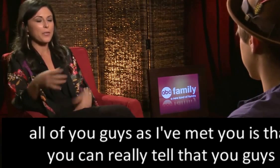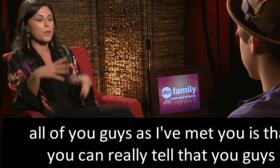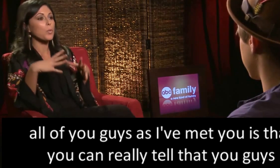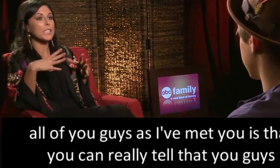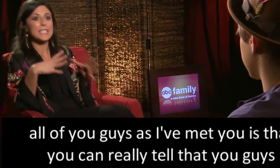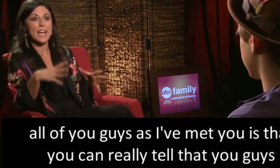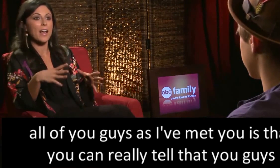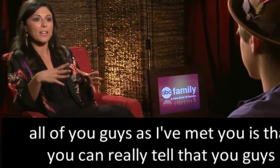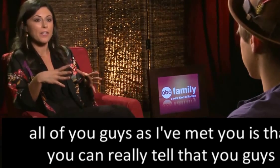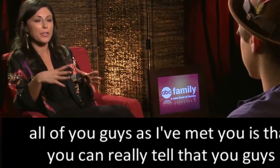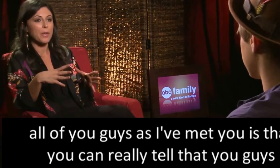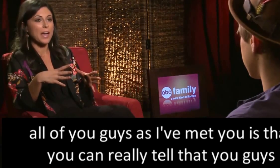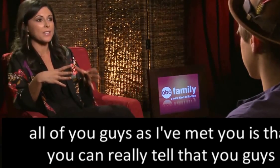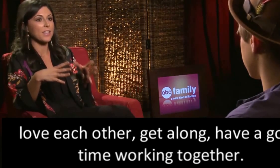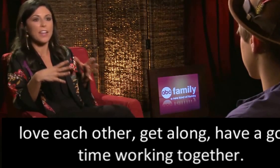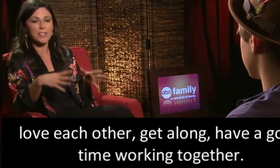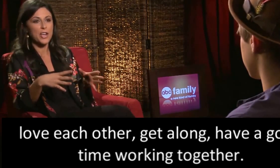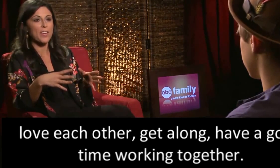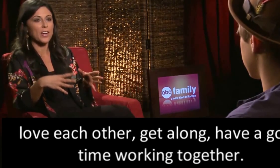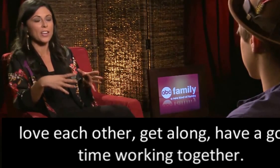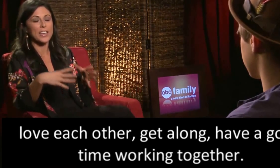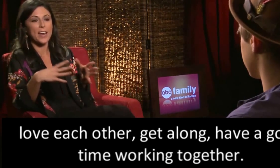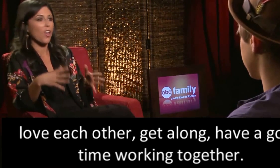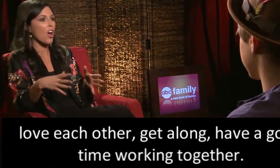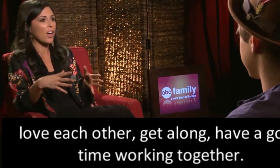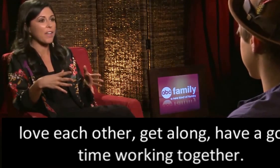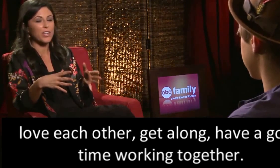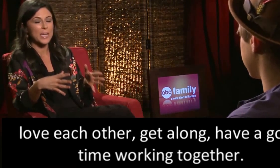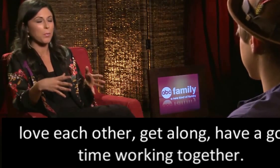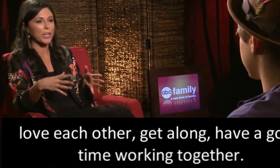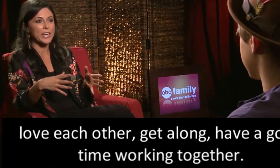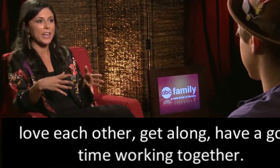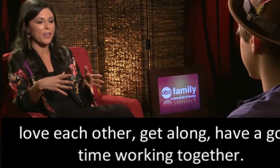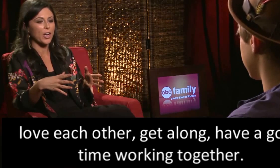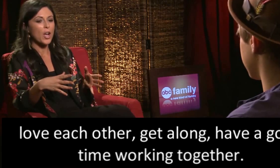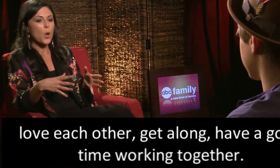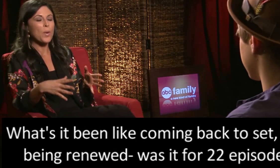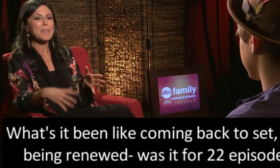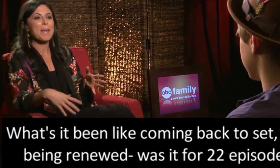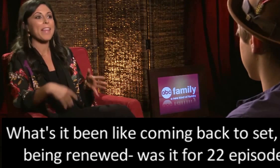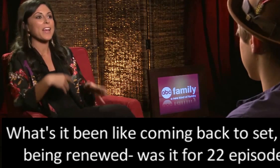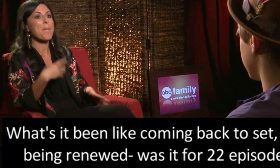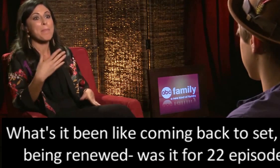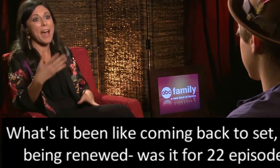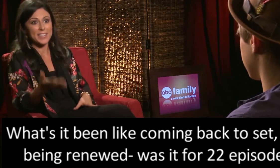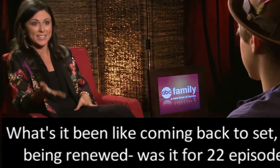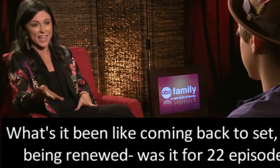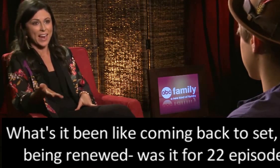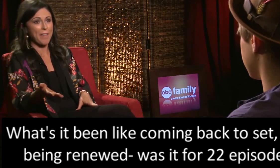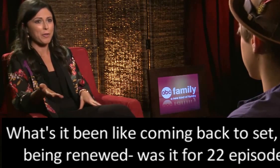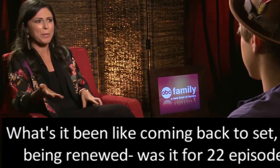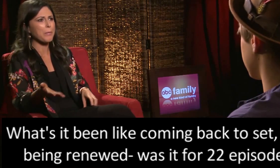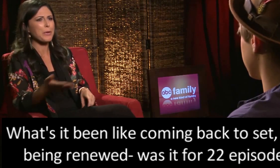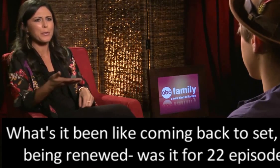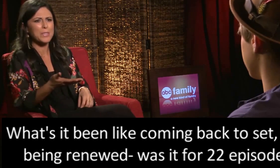you can really tell that you guys love each other, get along, have a good time working together. What's it been like coming back to set after being renewed? Was it